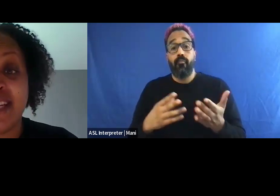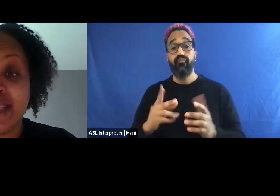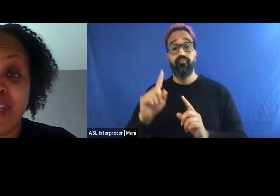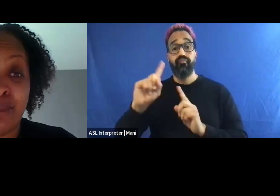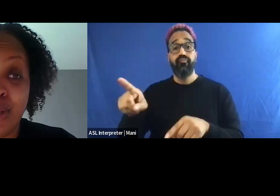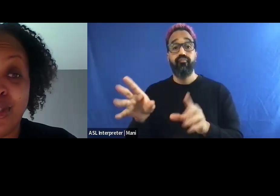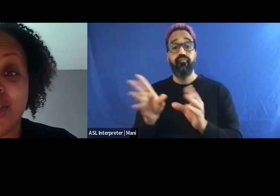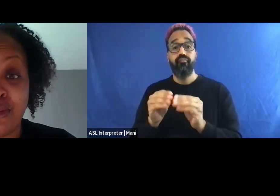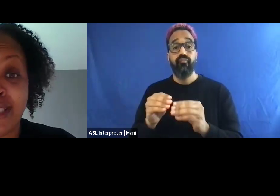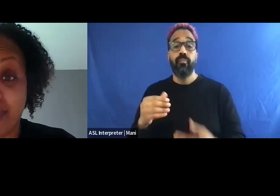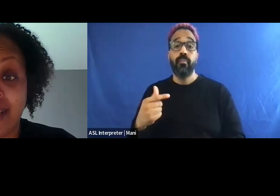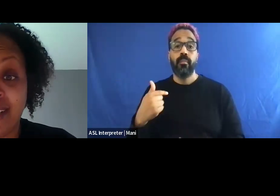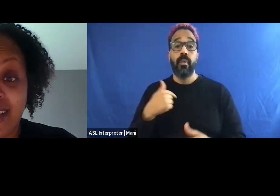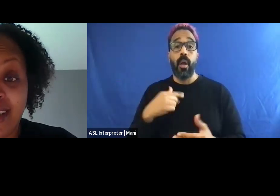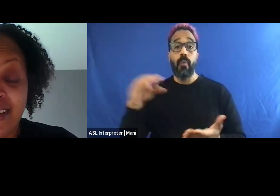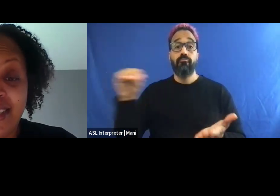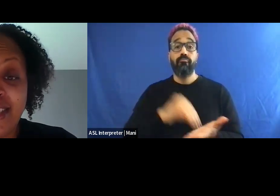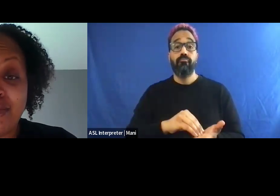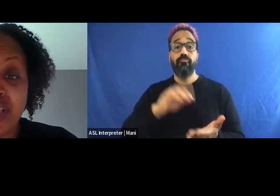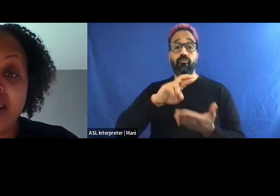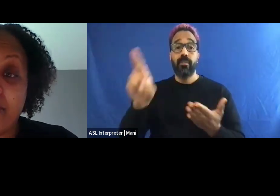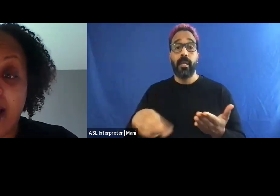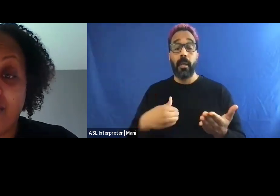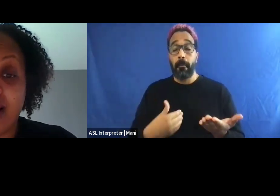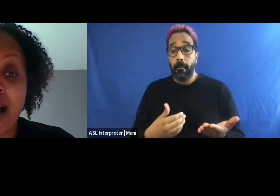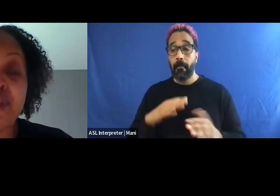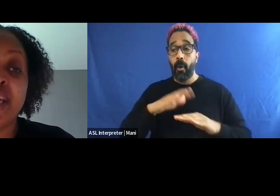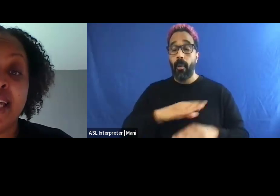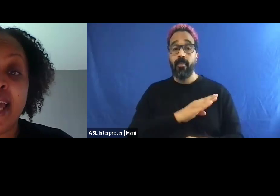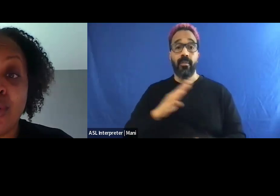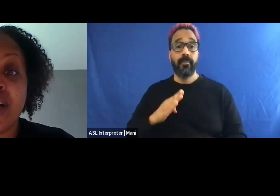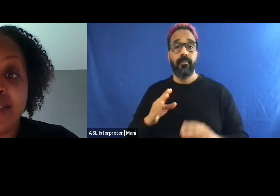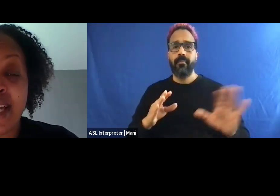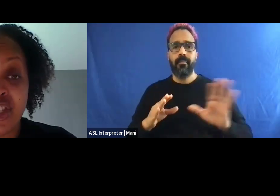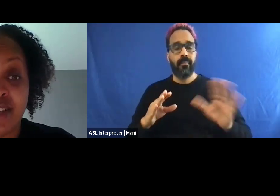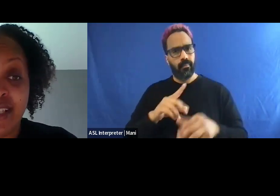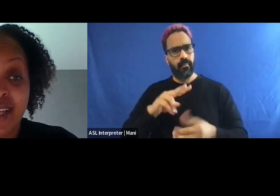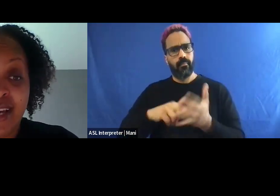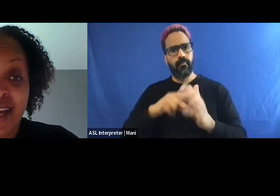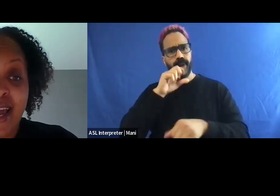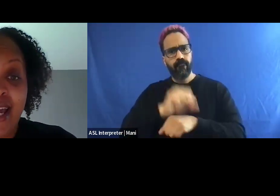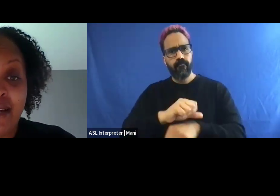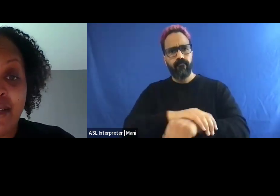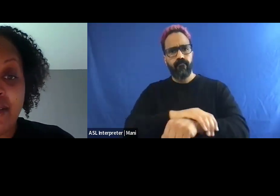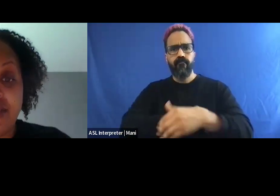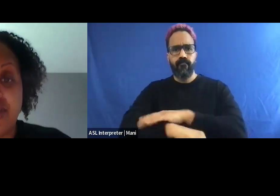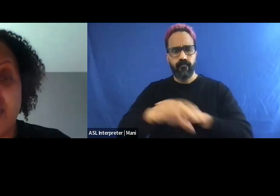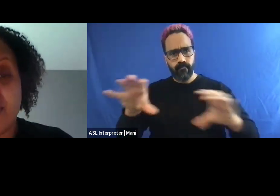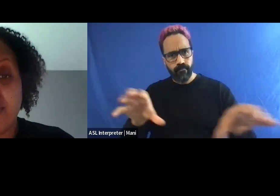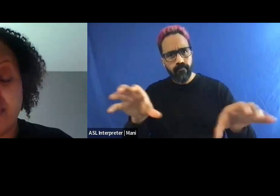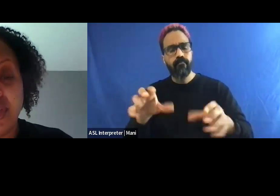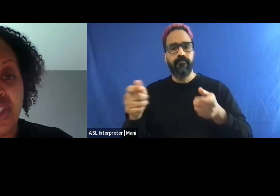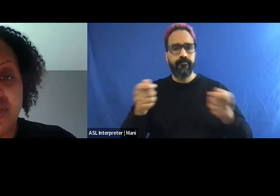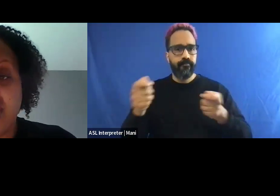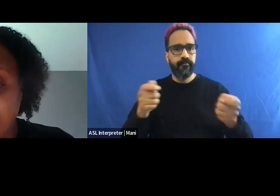and having something to put onto your resume. This is really about governing an organization. And